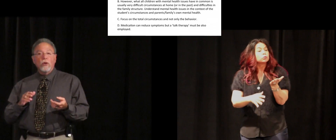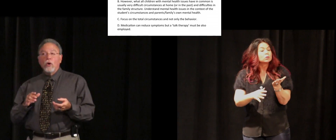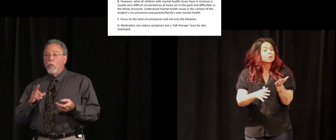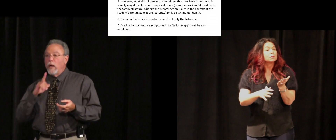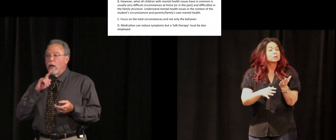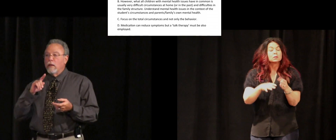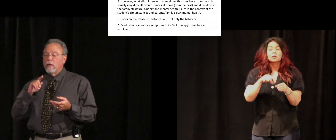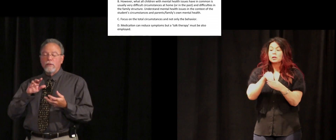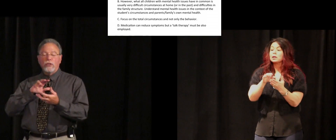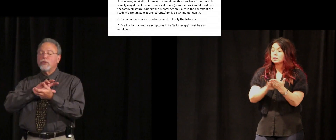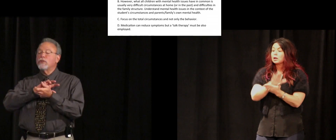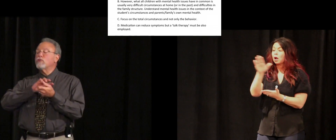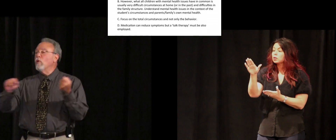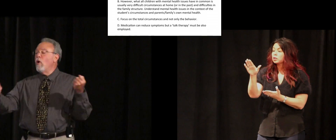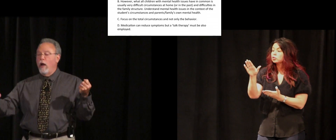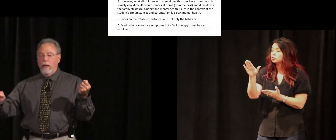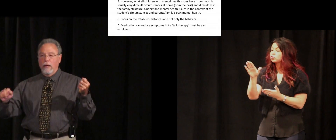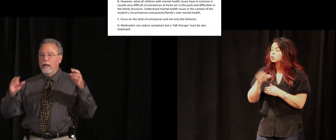family communication.